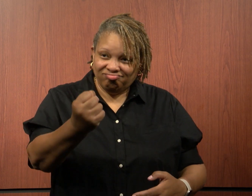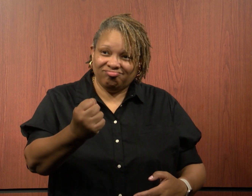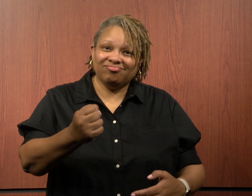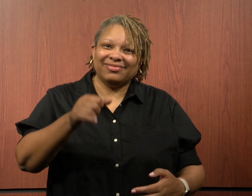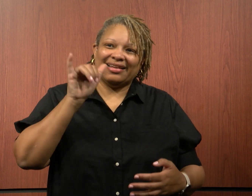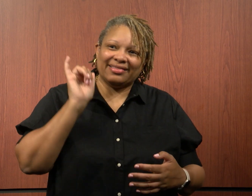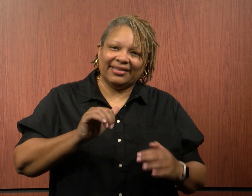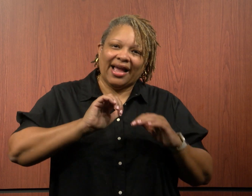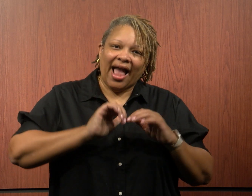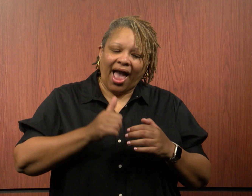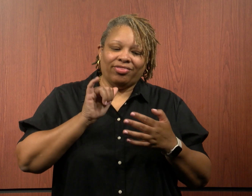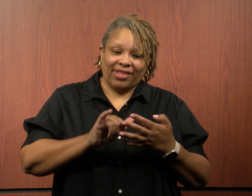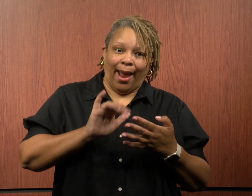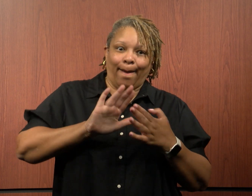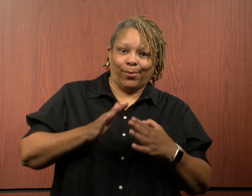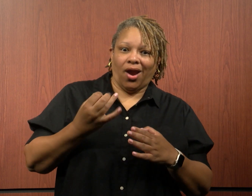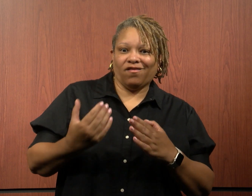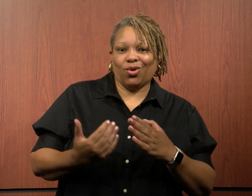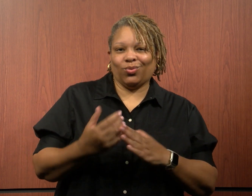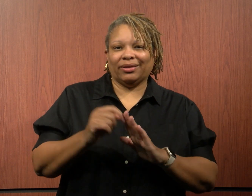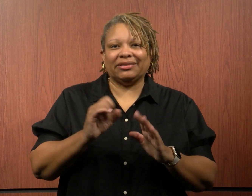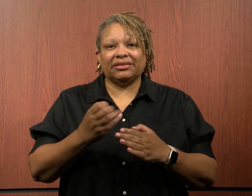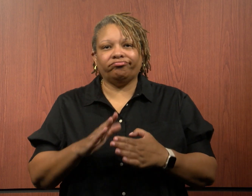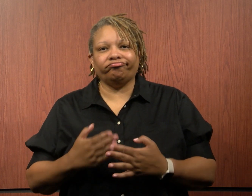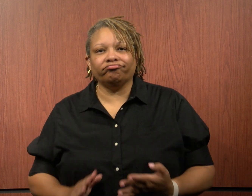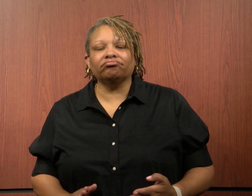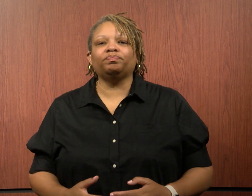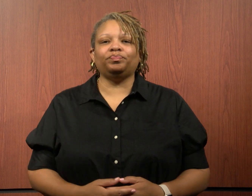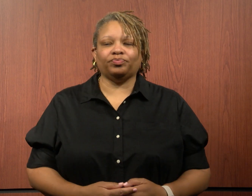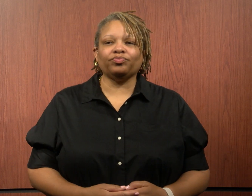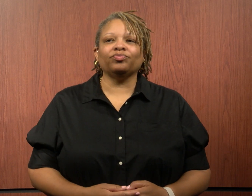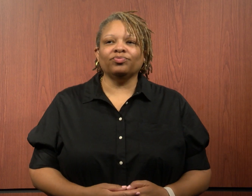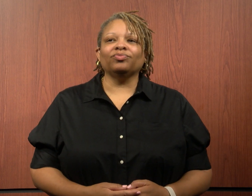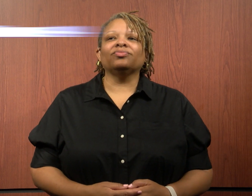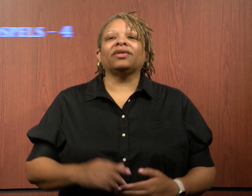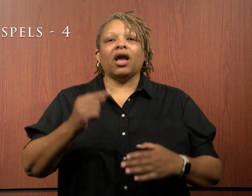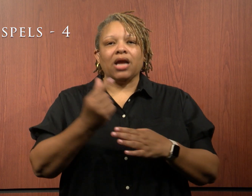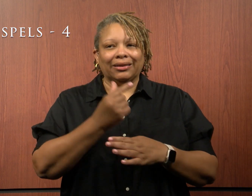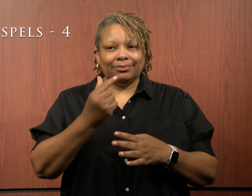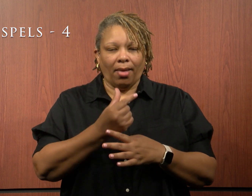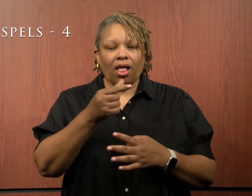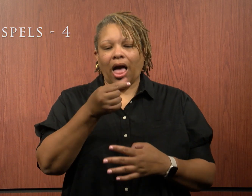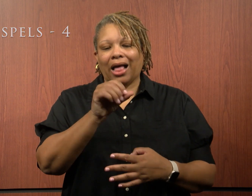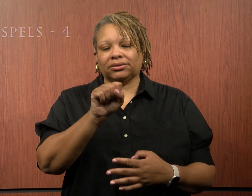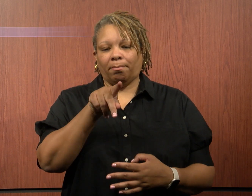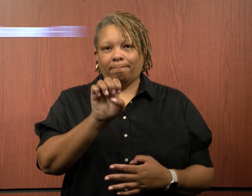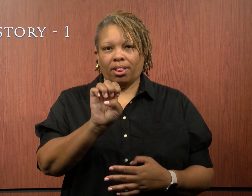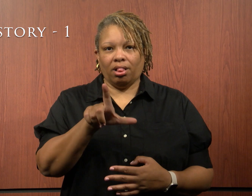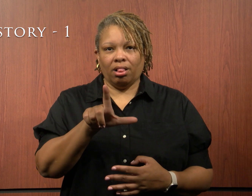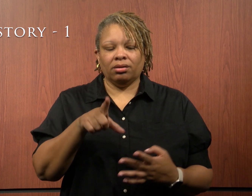4-1-21-1. And that's the breakdown of the New Testament structure. There are 4 Gospels, 1 book